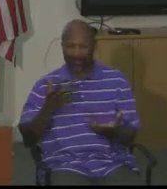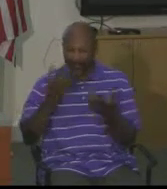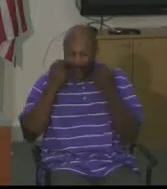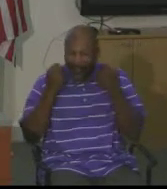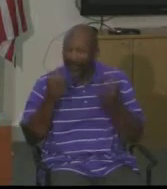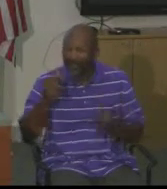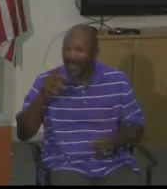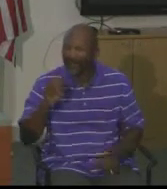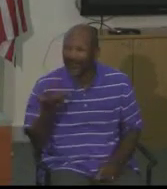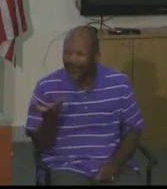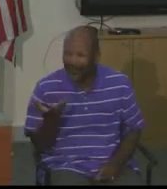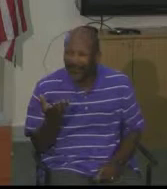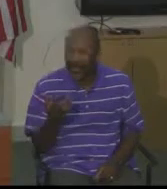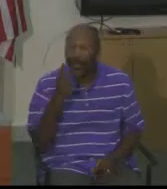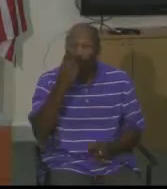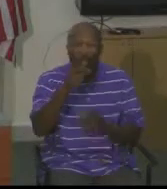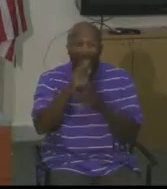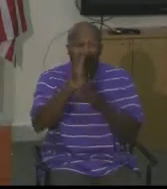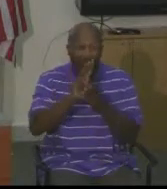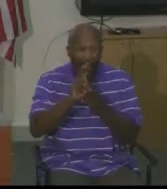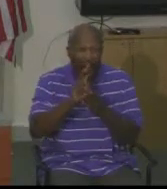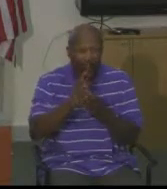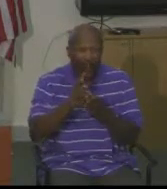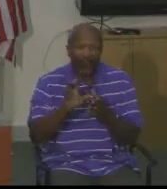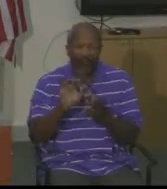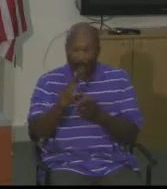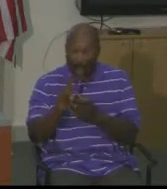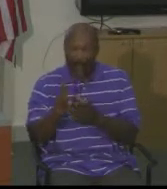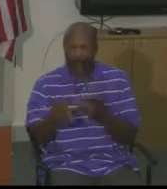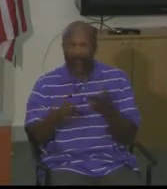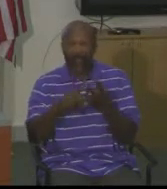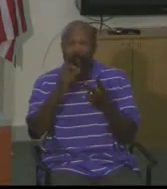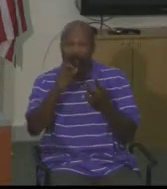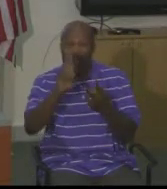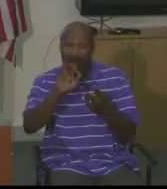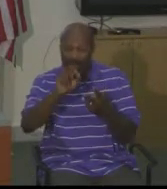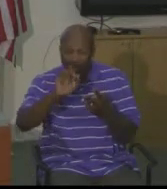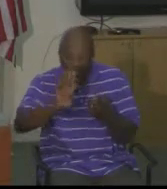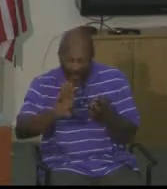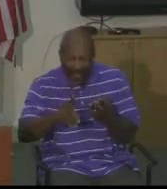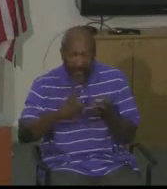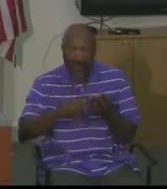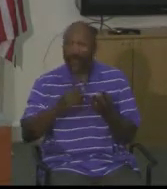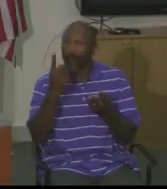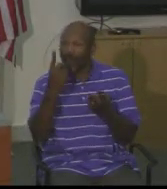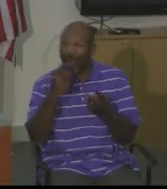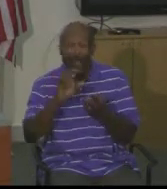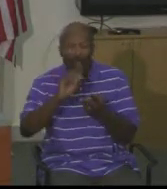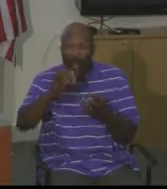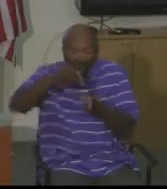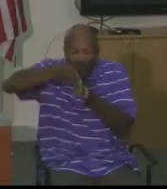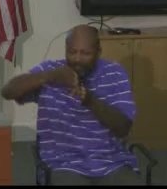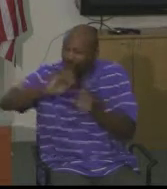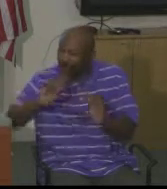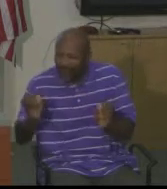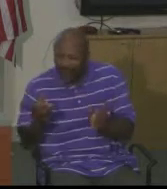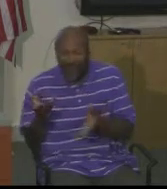So you're going to be one video connector, one USB connector, no slots.